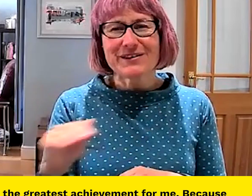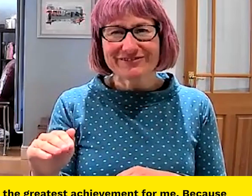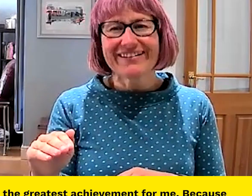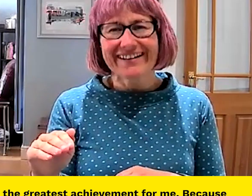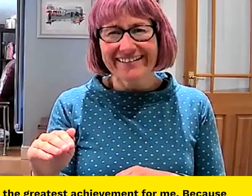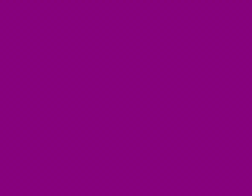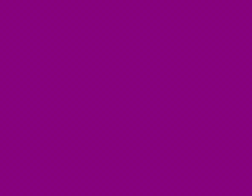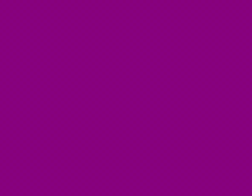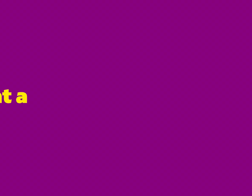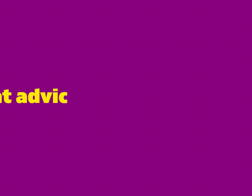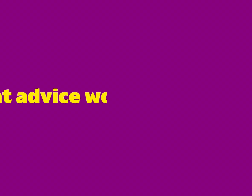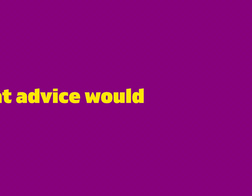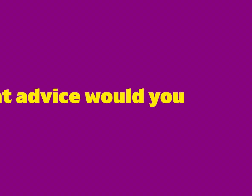children.